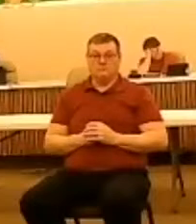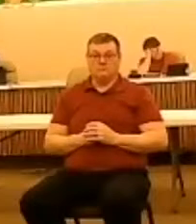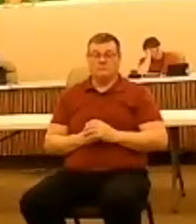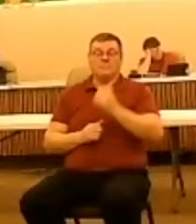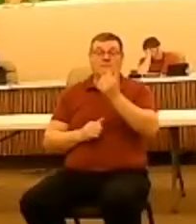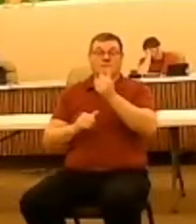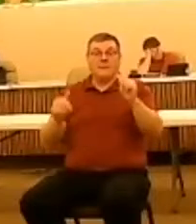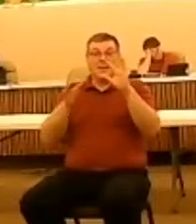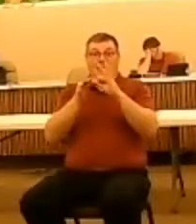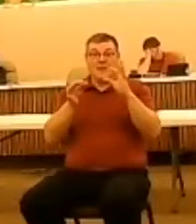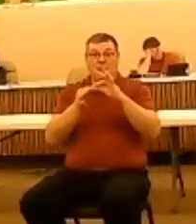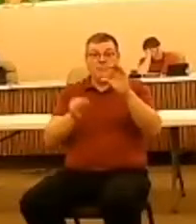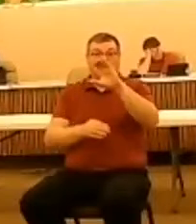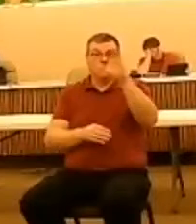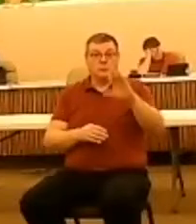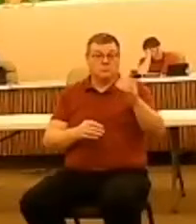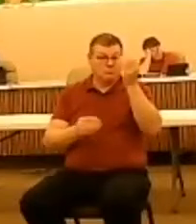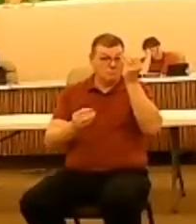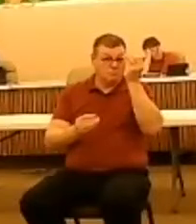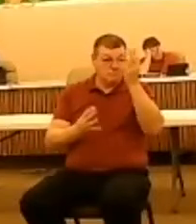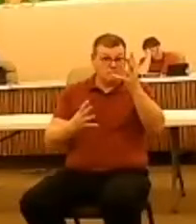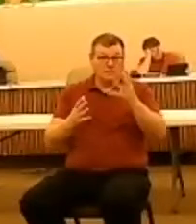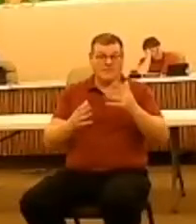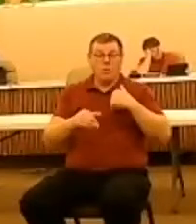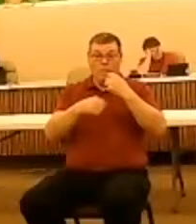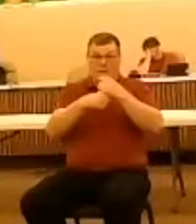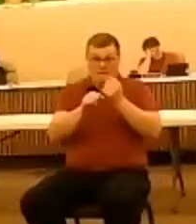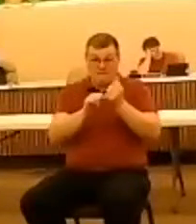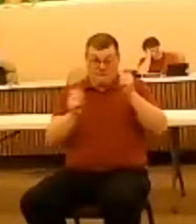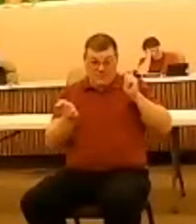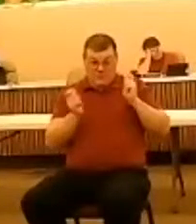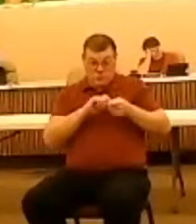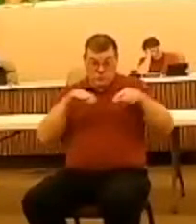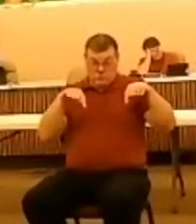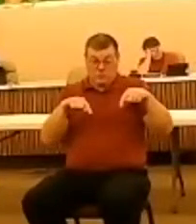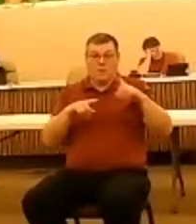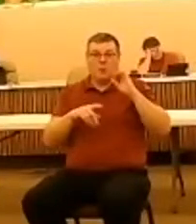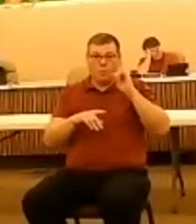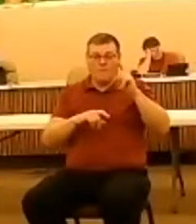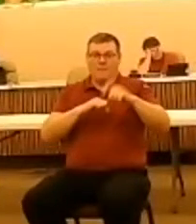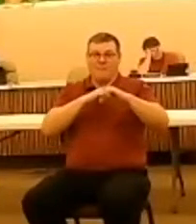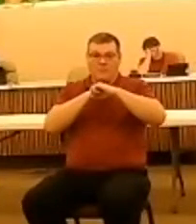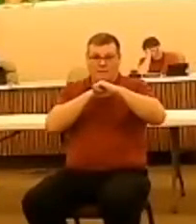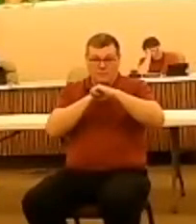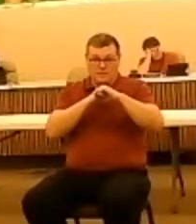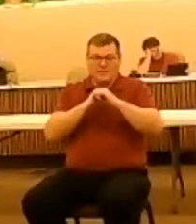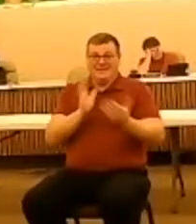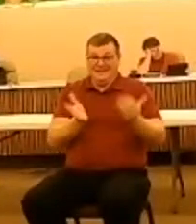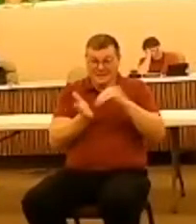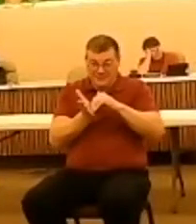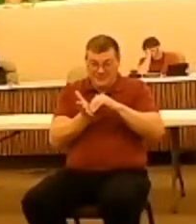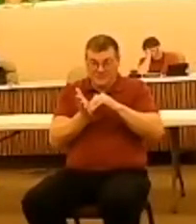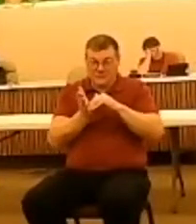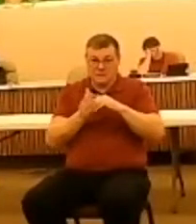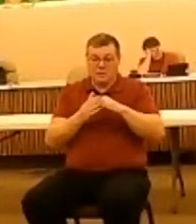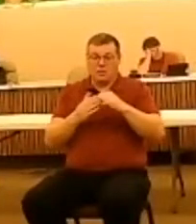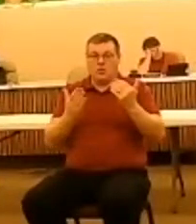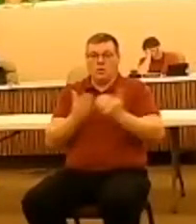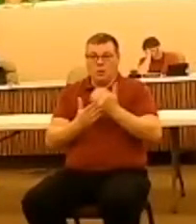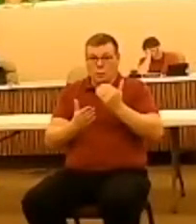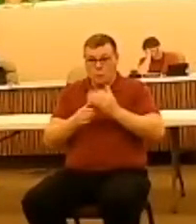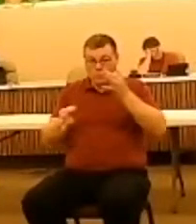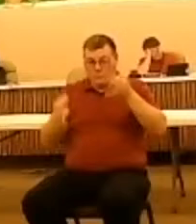Any comments online? Just to be clear, if we make this change, we would have to advertise, re-advertise, hold a new public